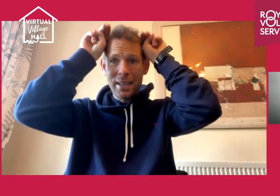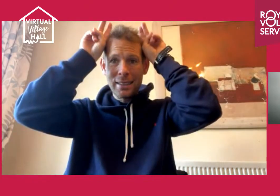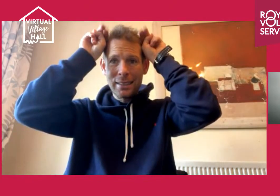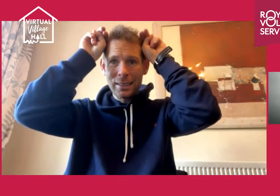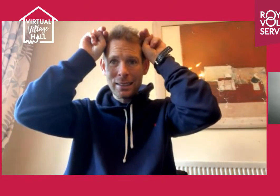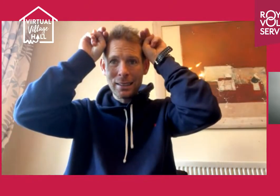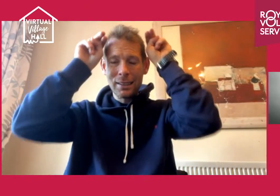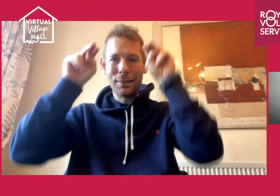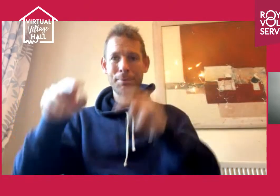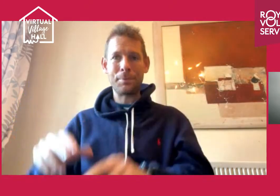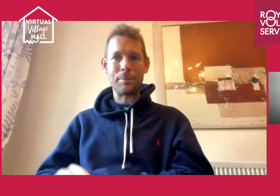bunny rabbit,